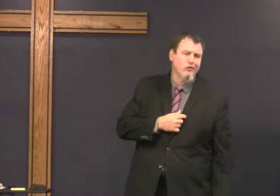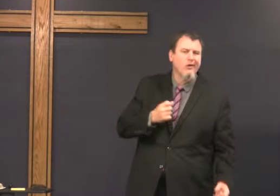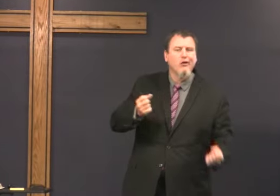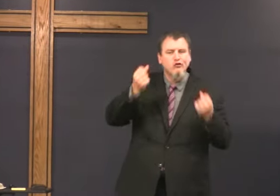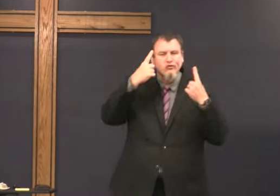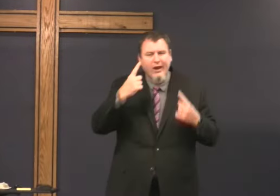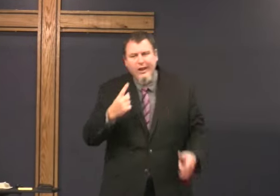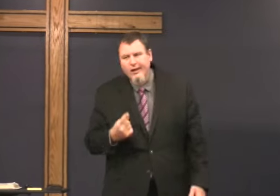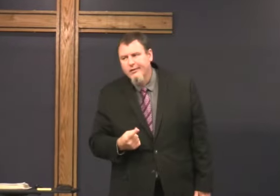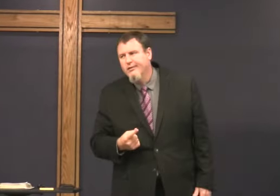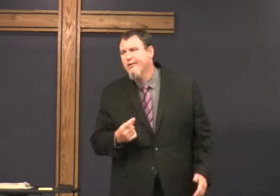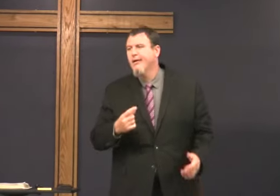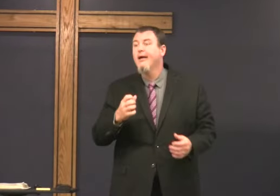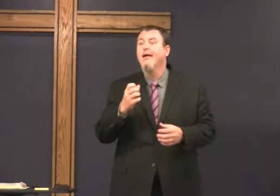This